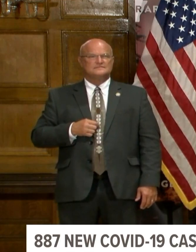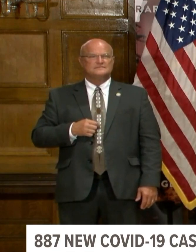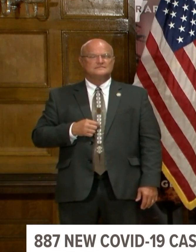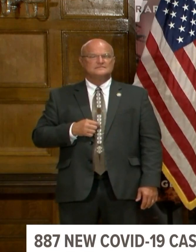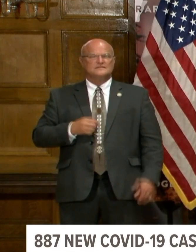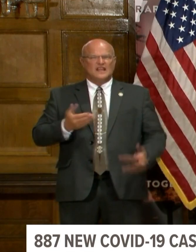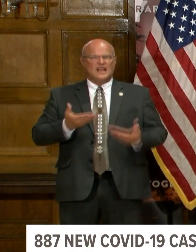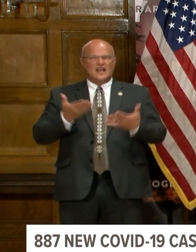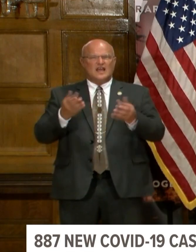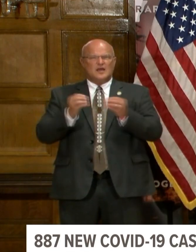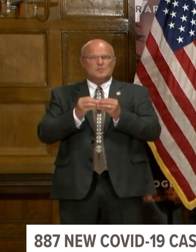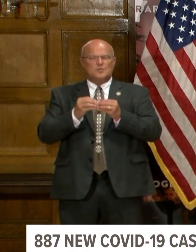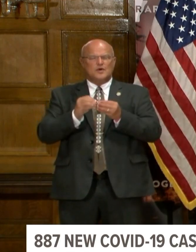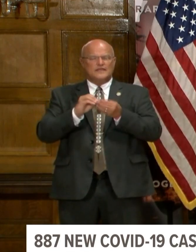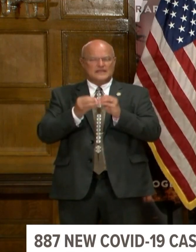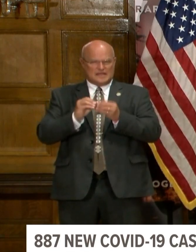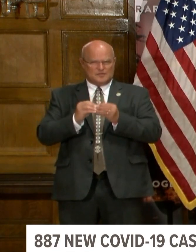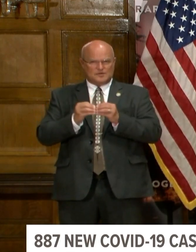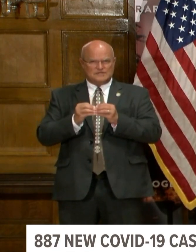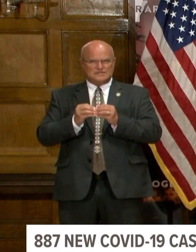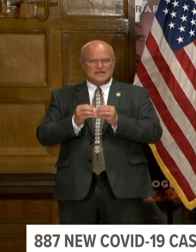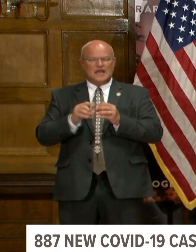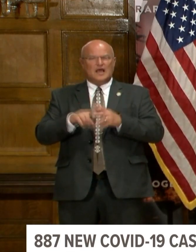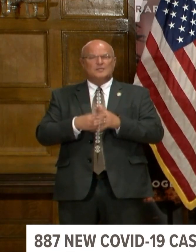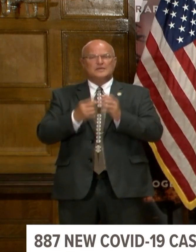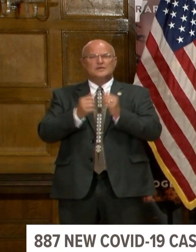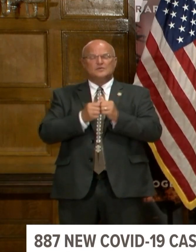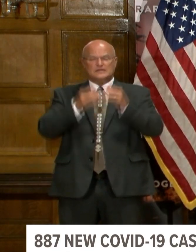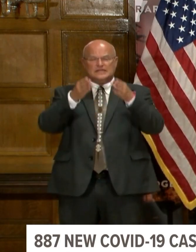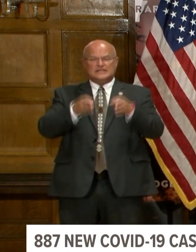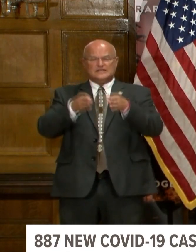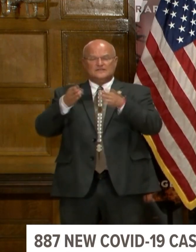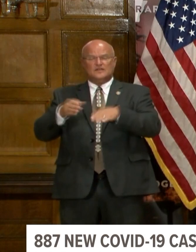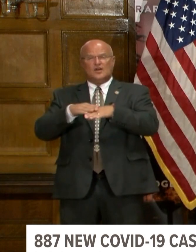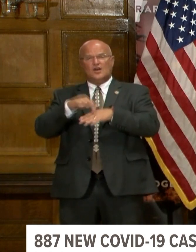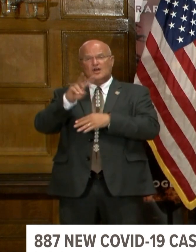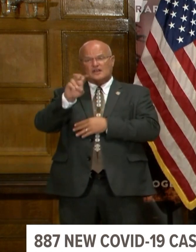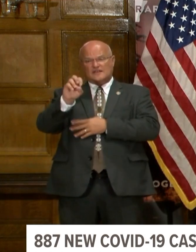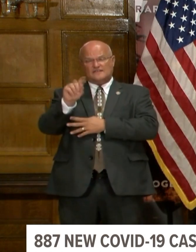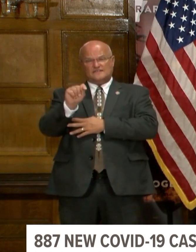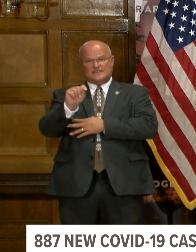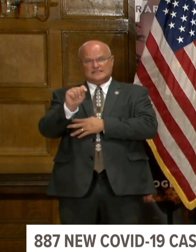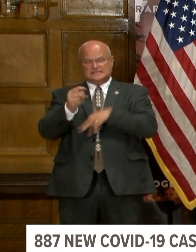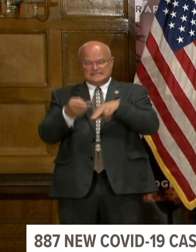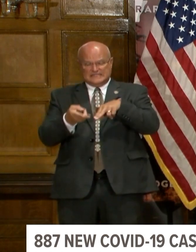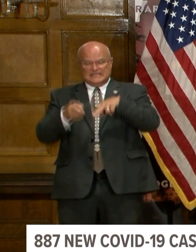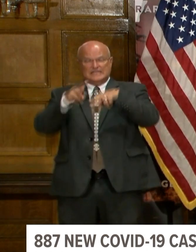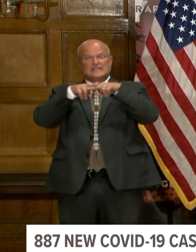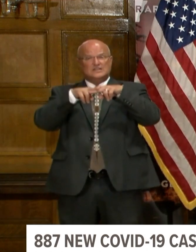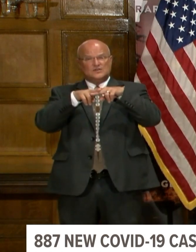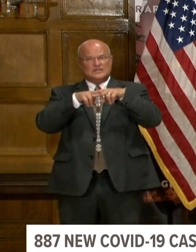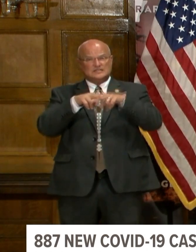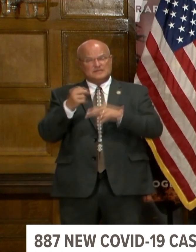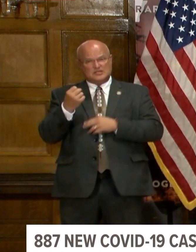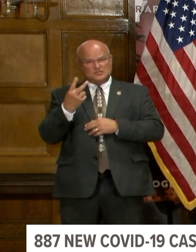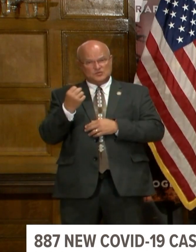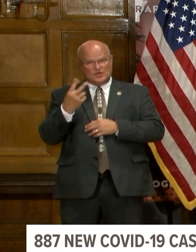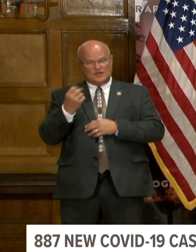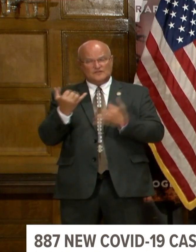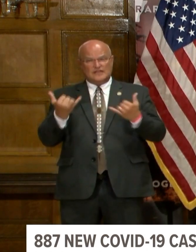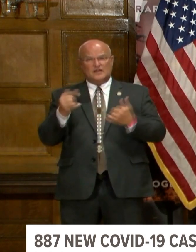To present a few more of the numbers, let me begin with individuals on a ventilator. They have increased by 12